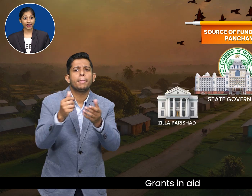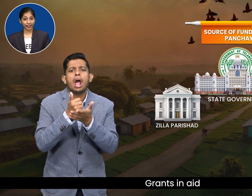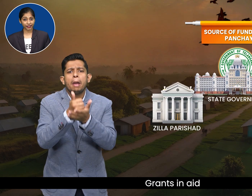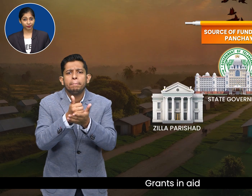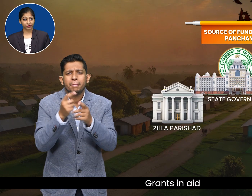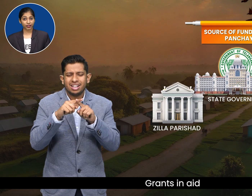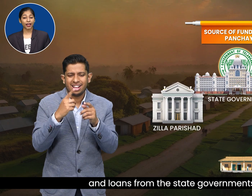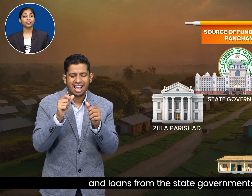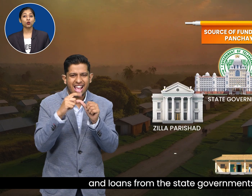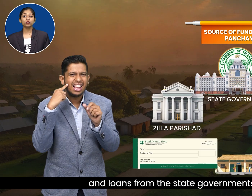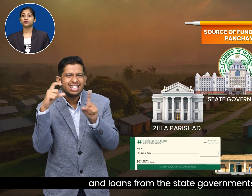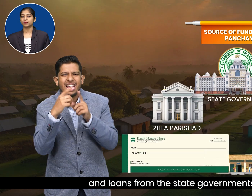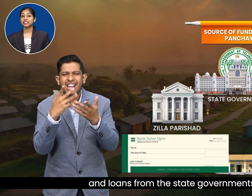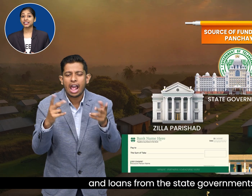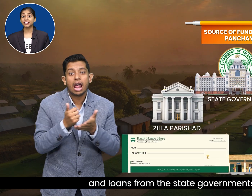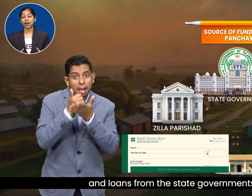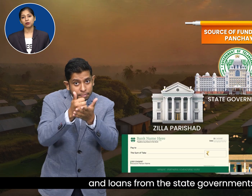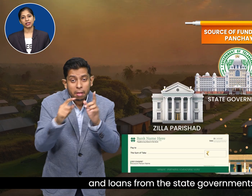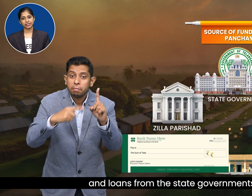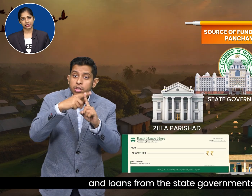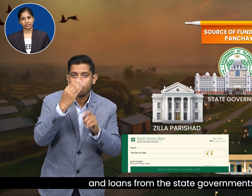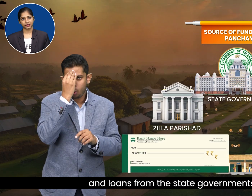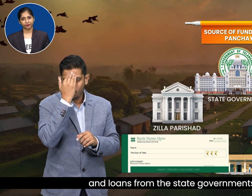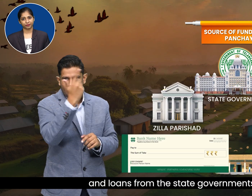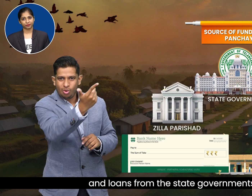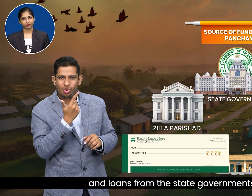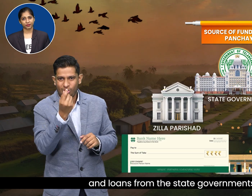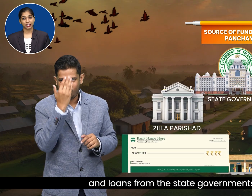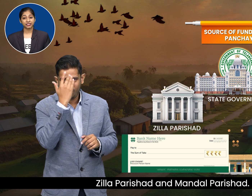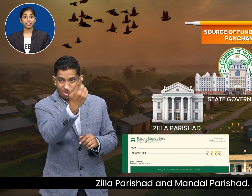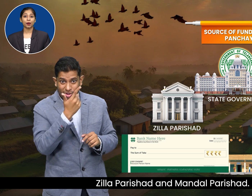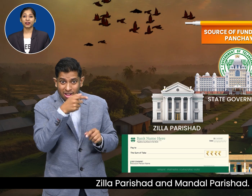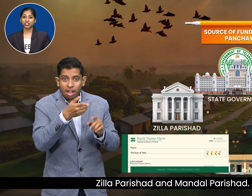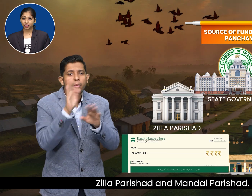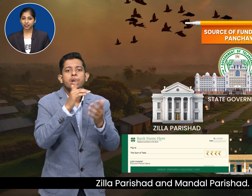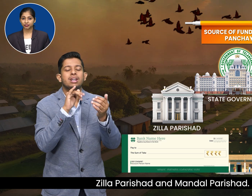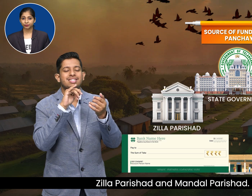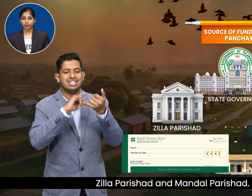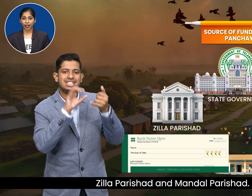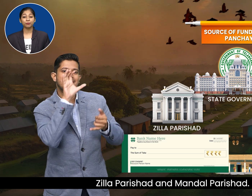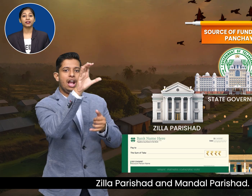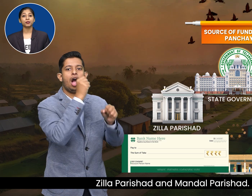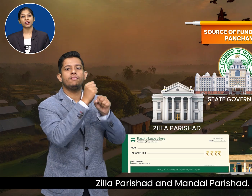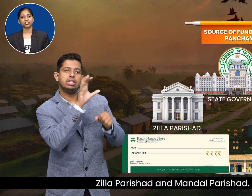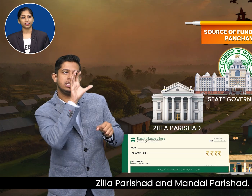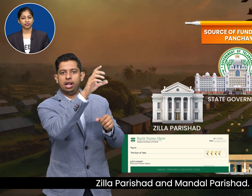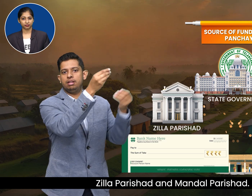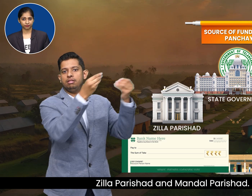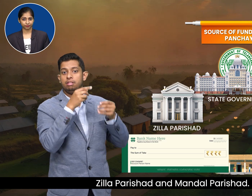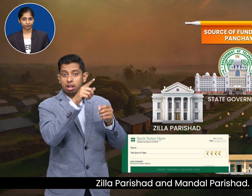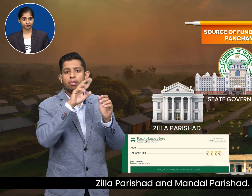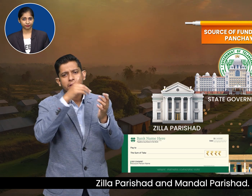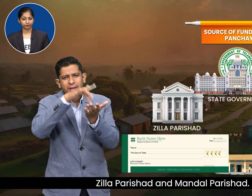Grants in aid and loans from the state governments, Zilla Parishad and Mandal Parishad.